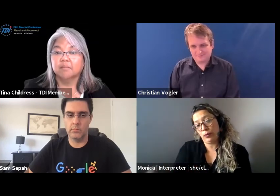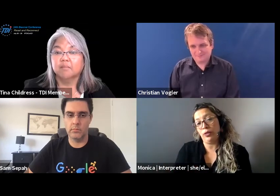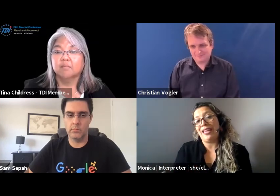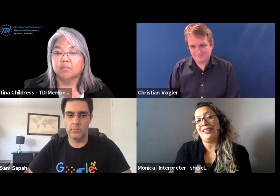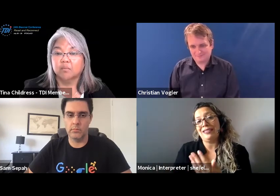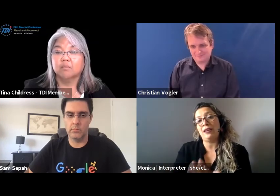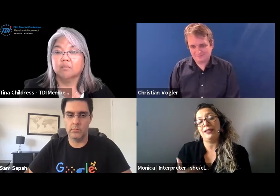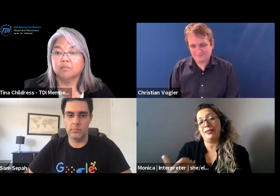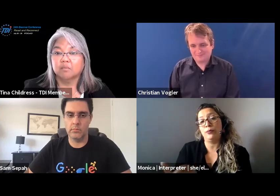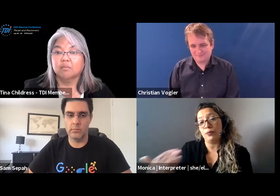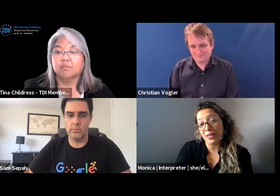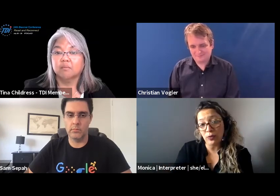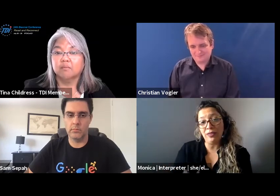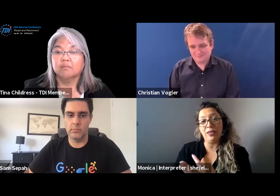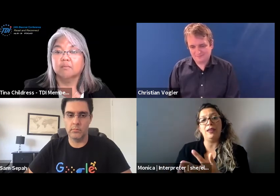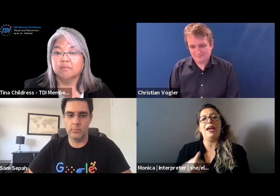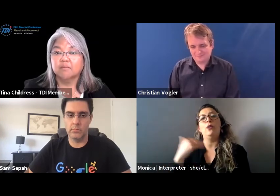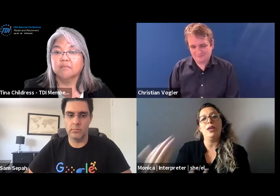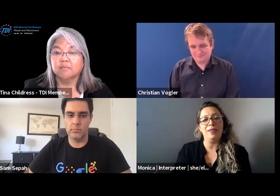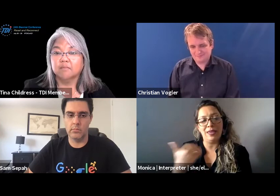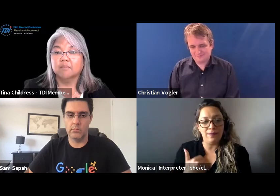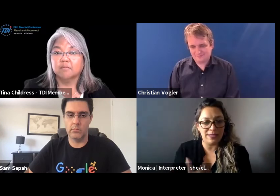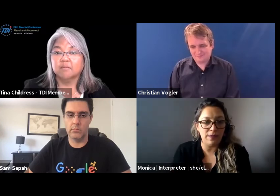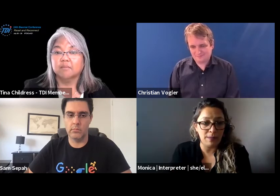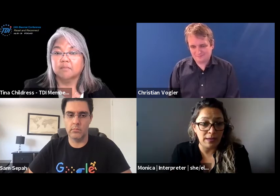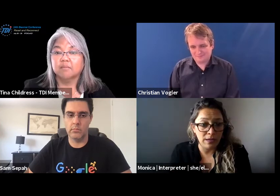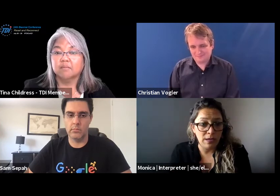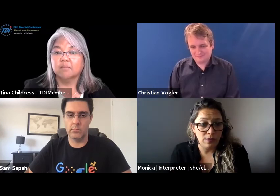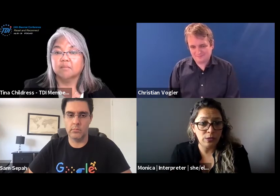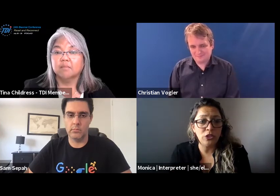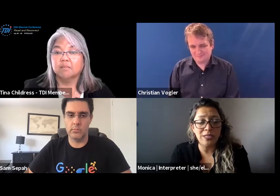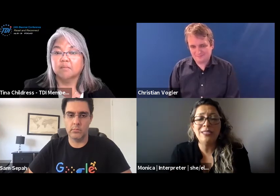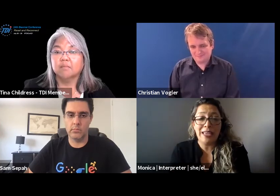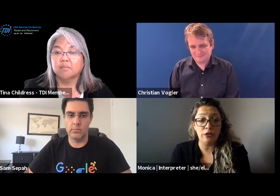and it is not accessible to begin with, then how can they give us that feedback, right? So it's layered. It's